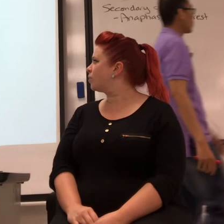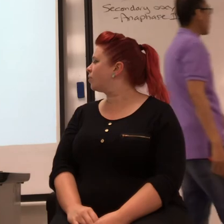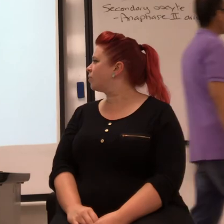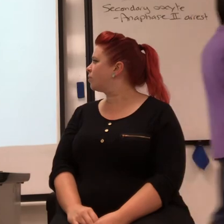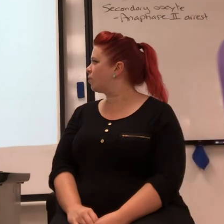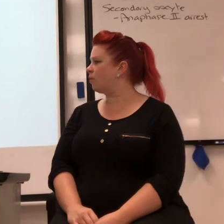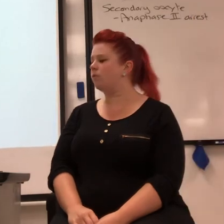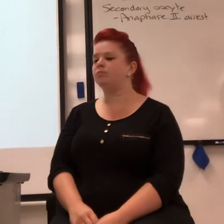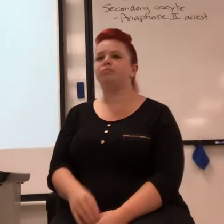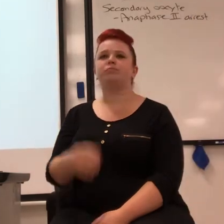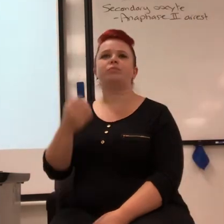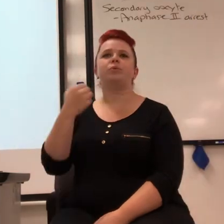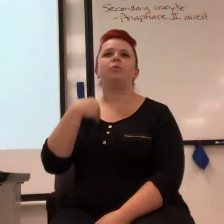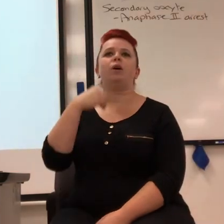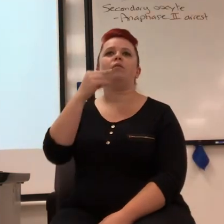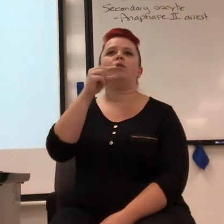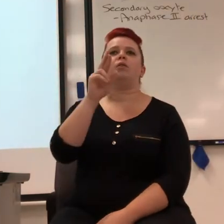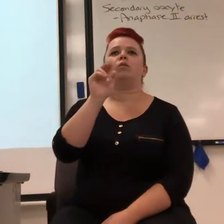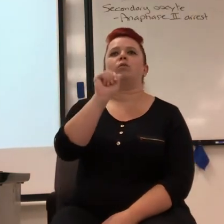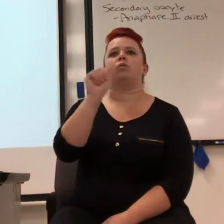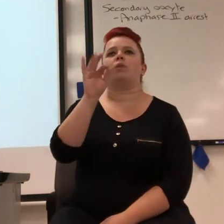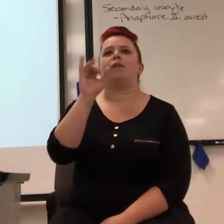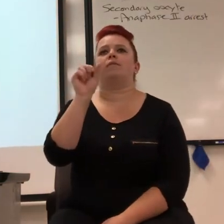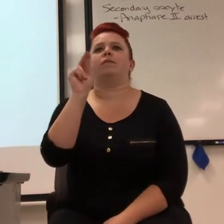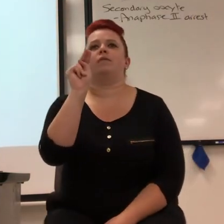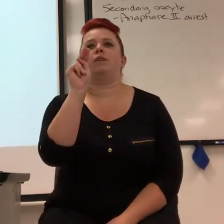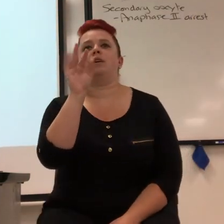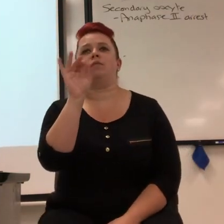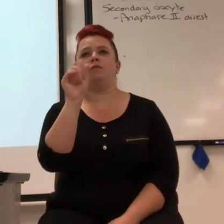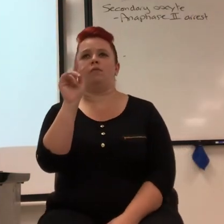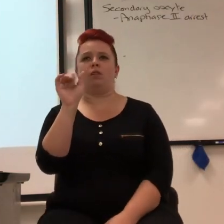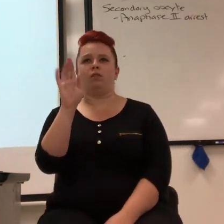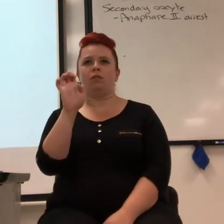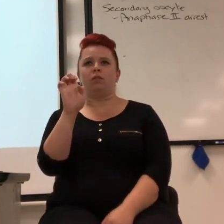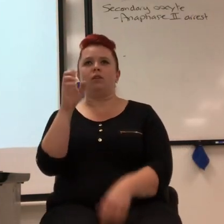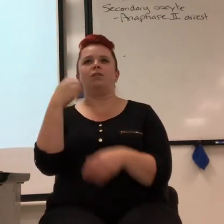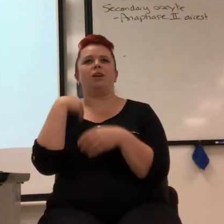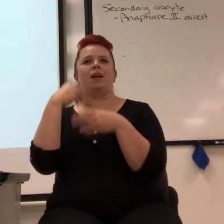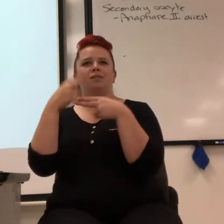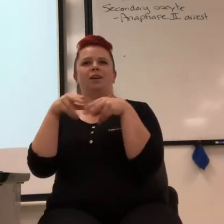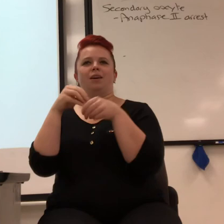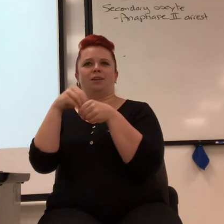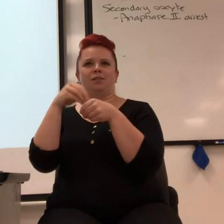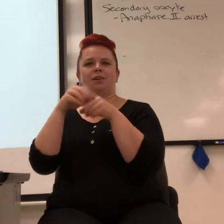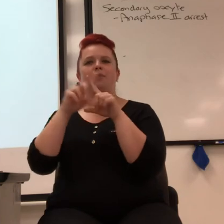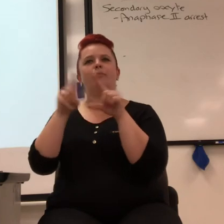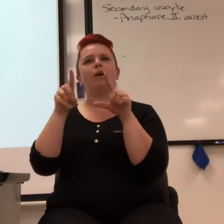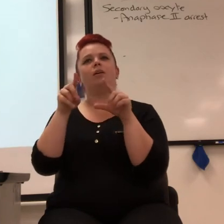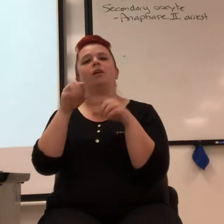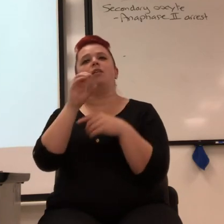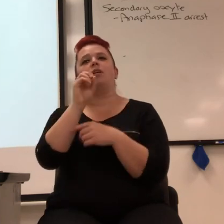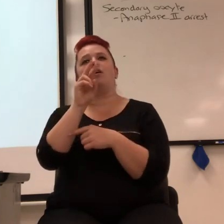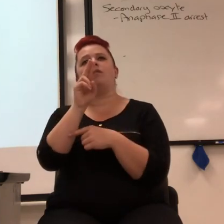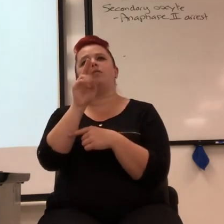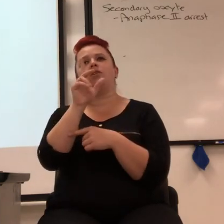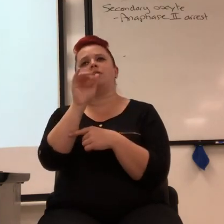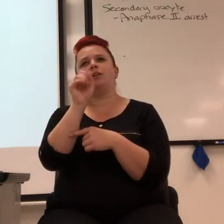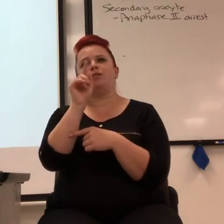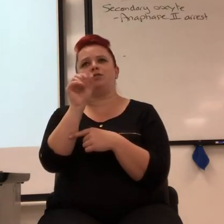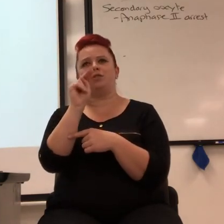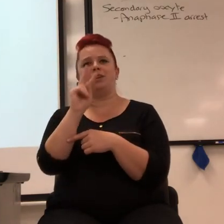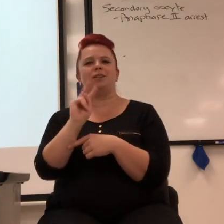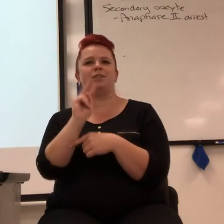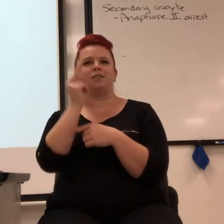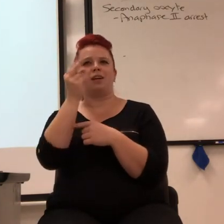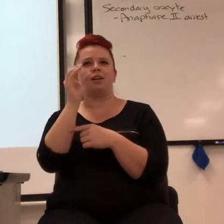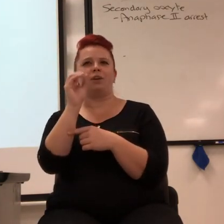we have a Graafian follicle. The Graafian follicle is the follicle with the egg inside. But ovulation, the secondary oocyte